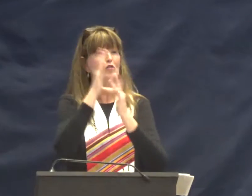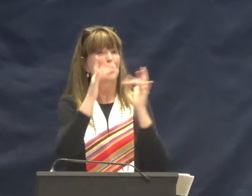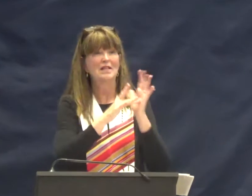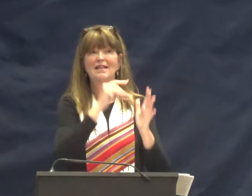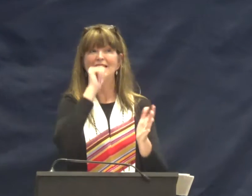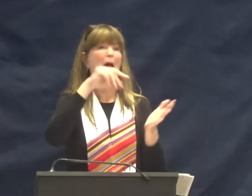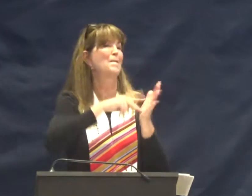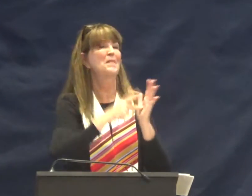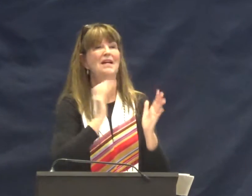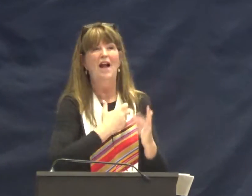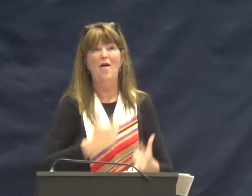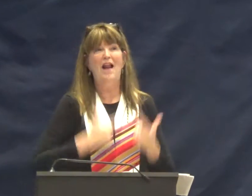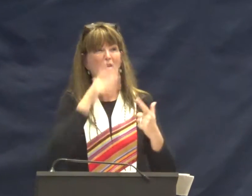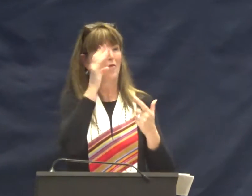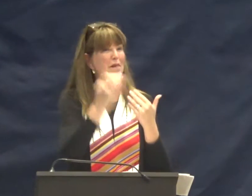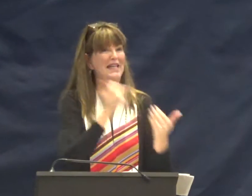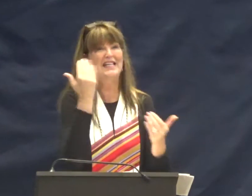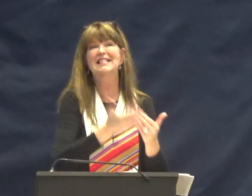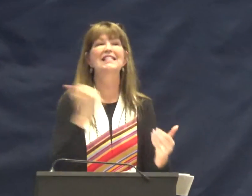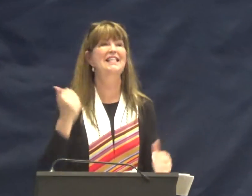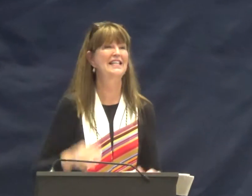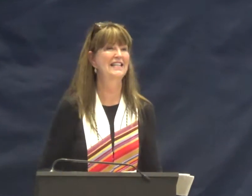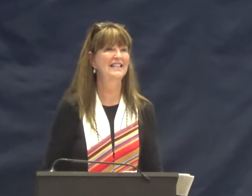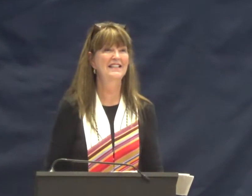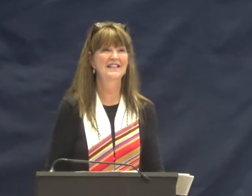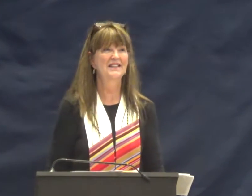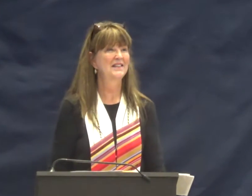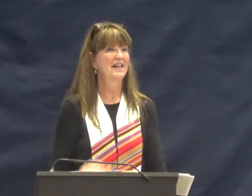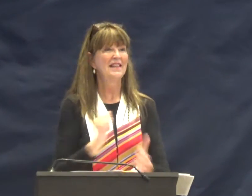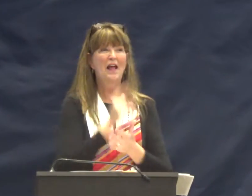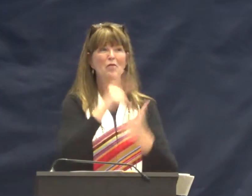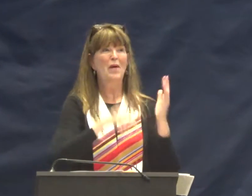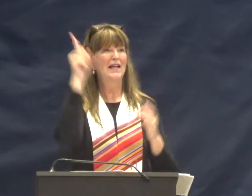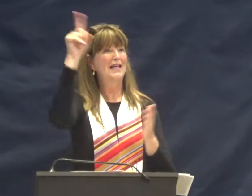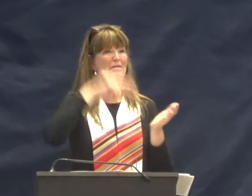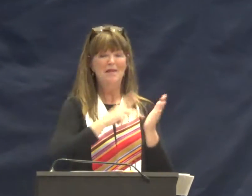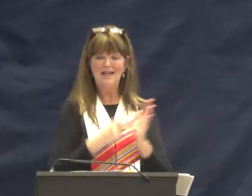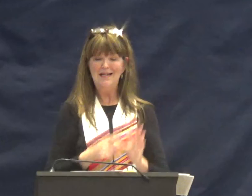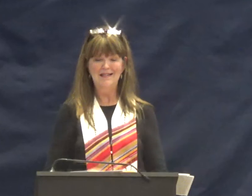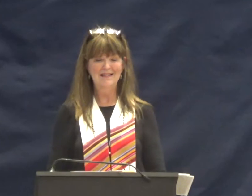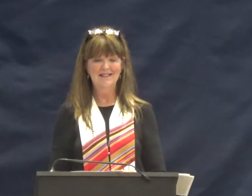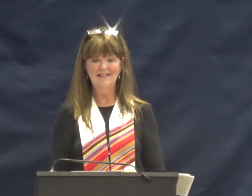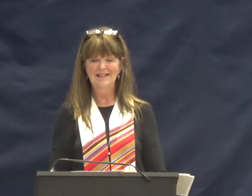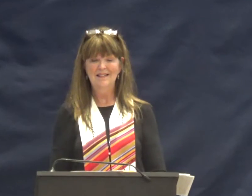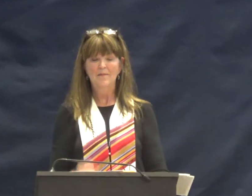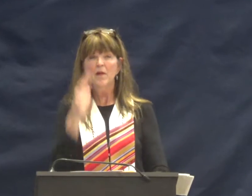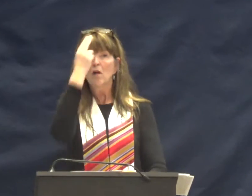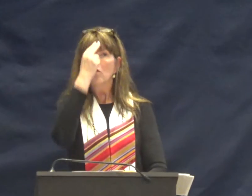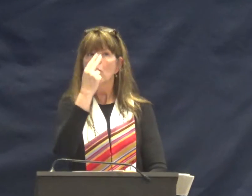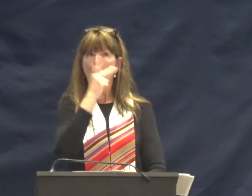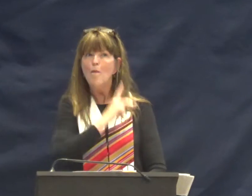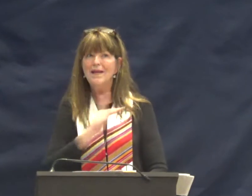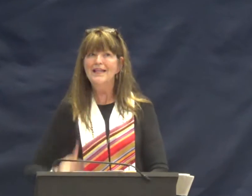he meant that following Jesus does not mean that our life is going to be a piece of cake. That is not what he